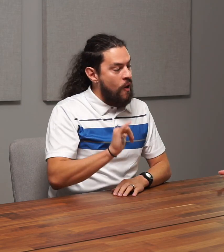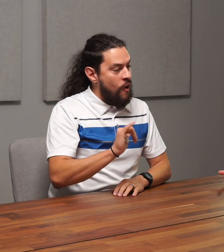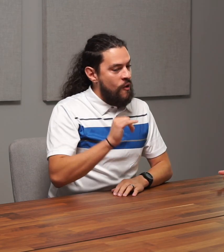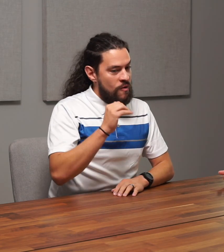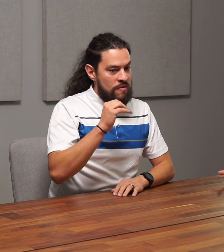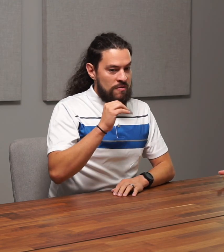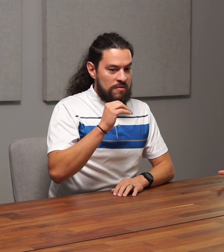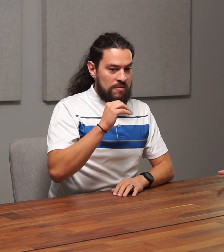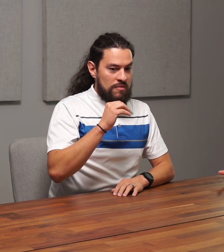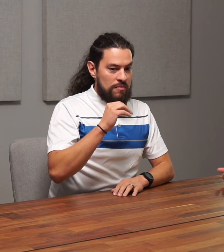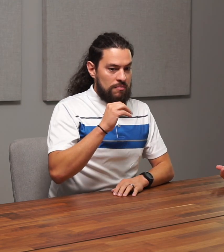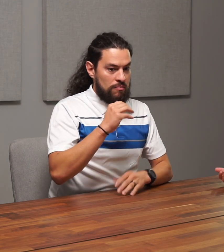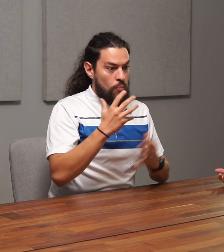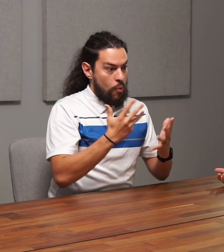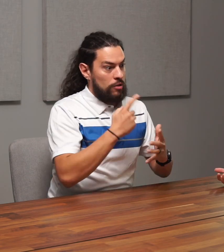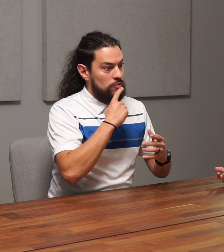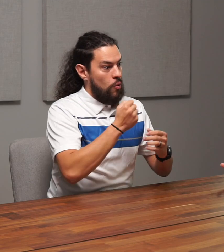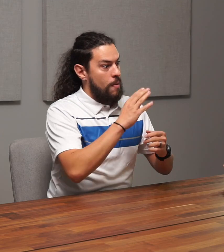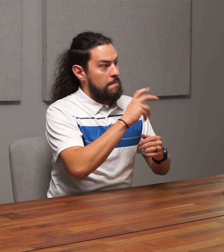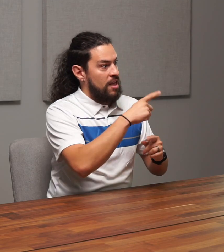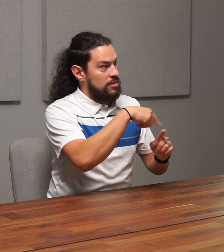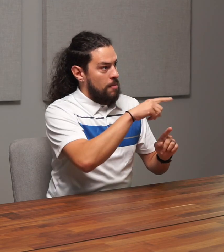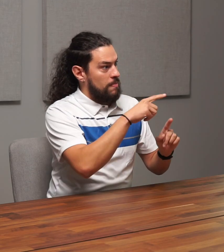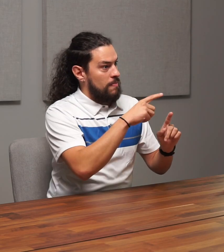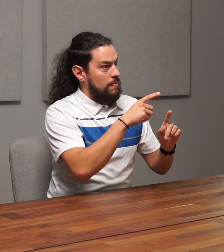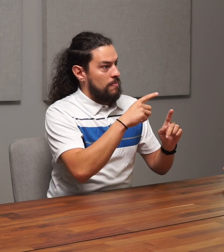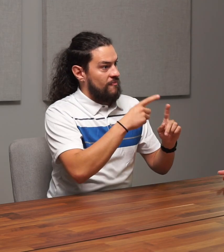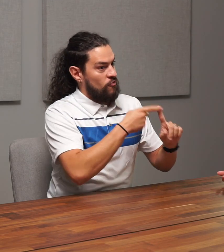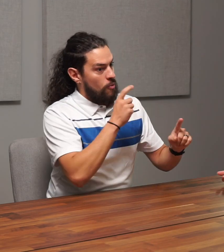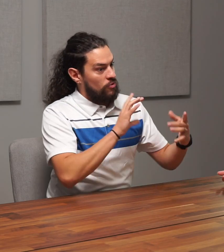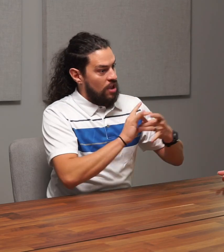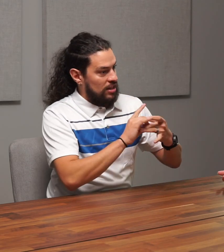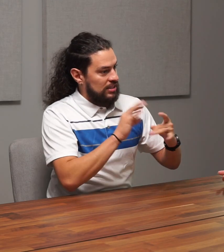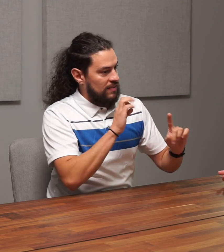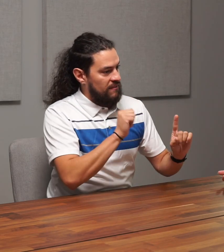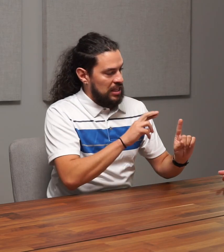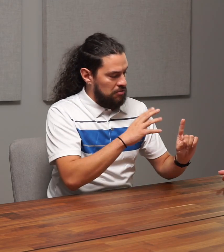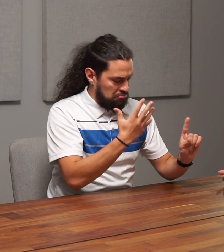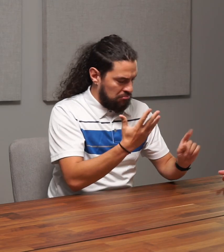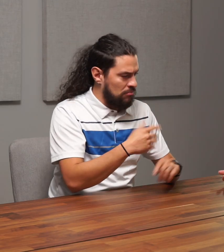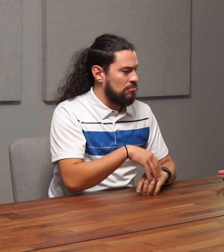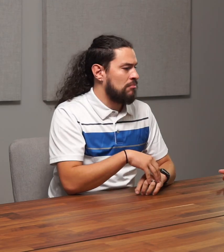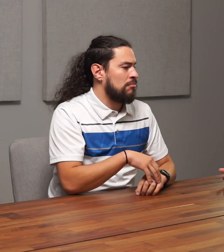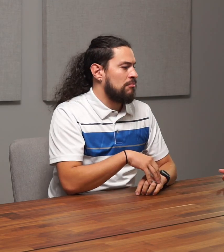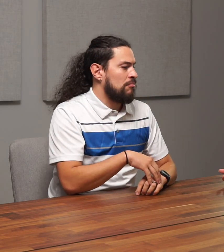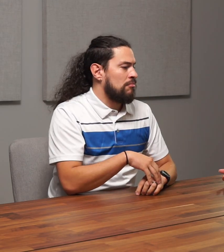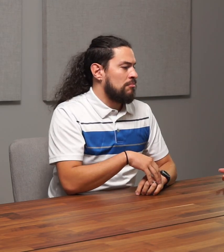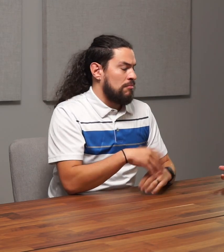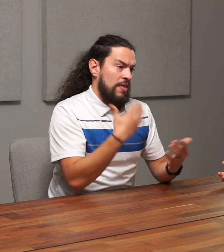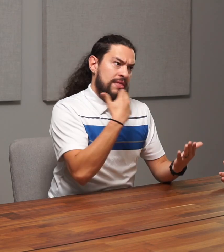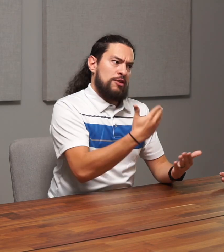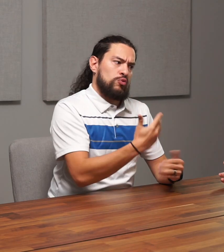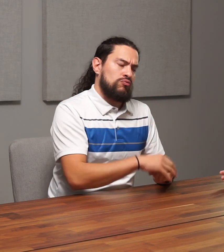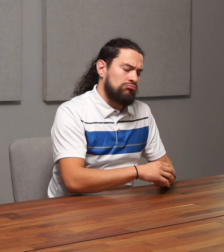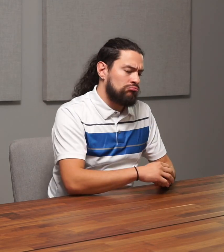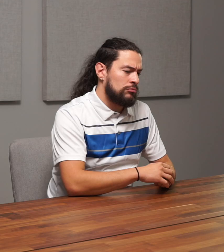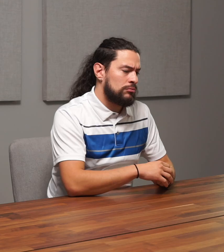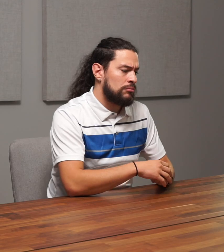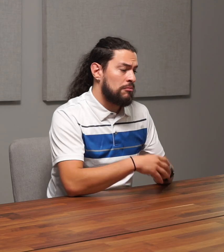people understanding and hearing that comment might be very powerful to them as well so that can help to bridge that